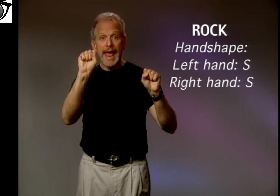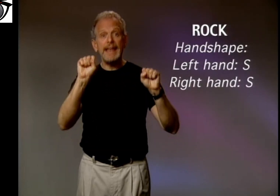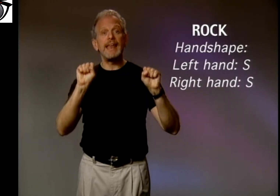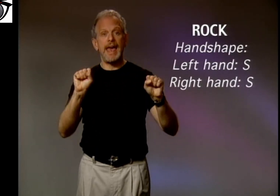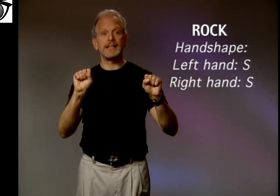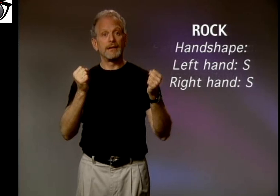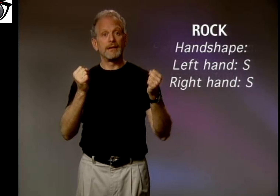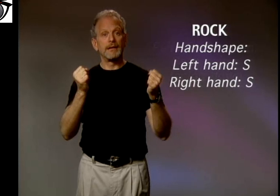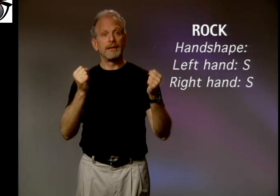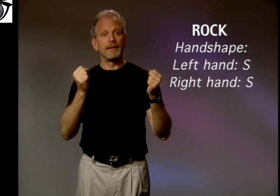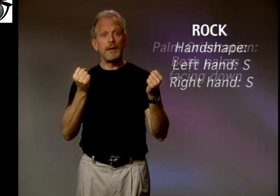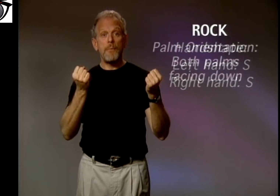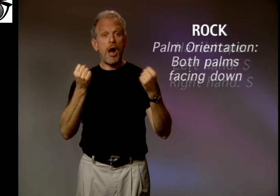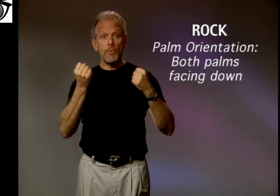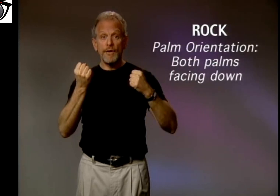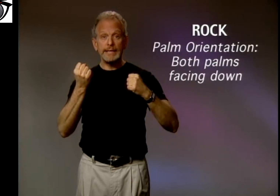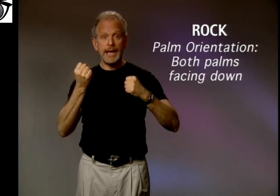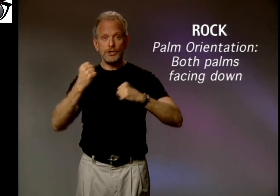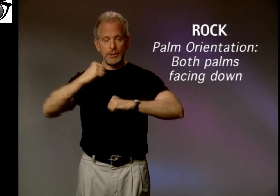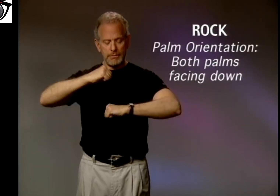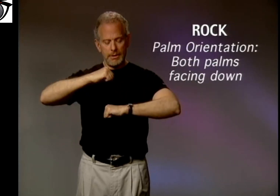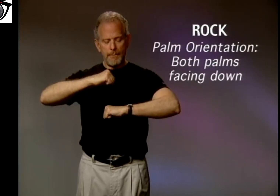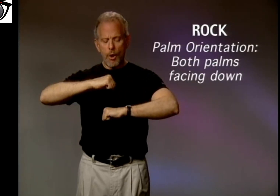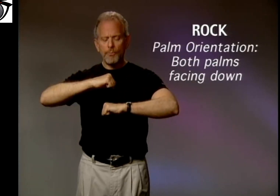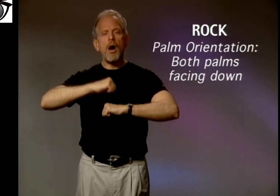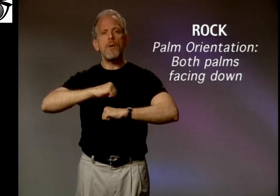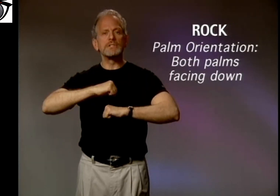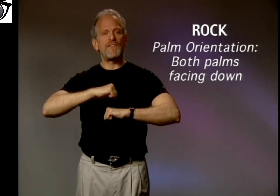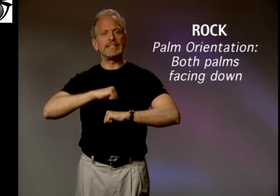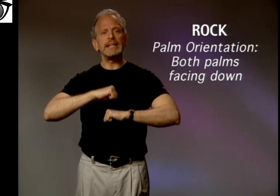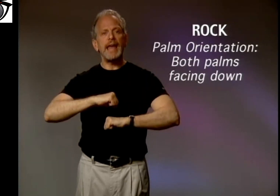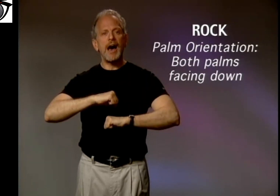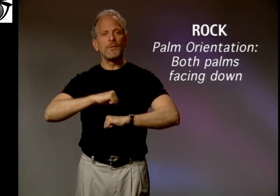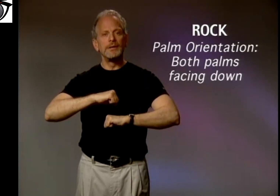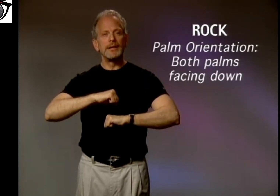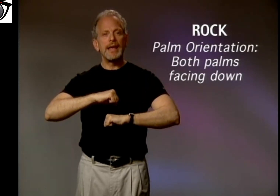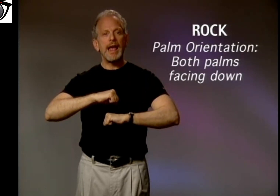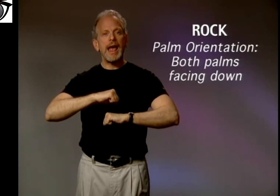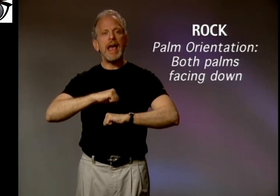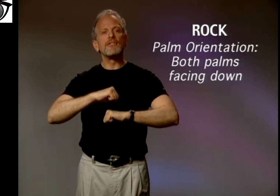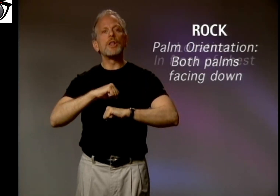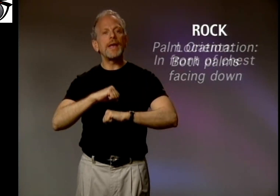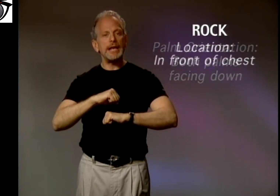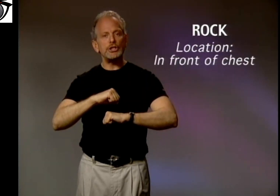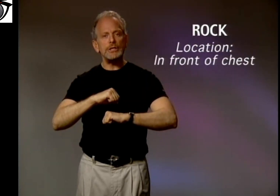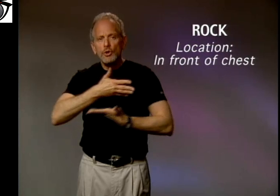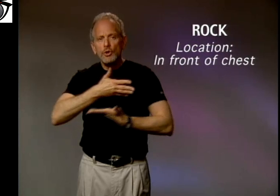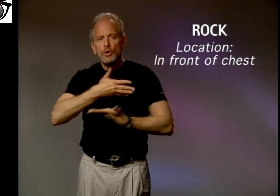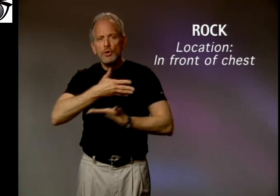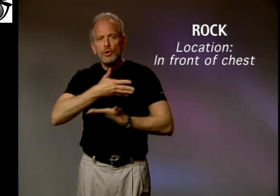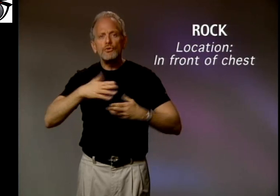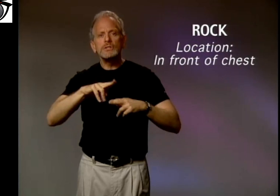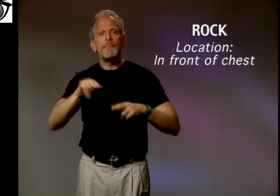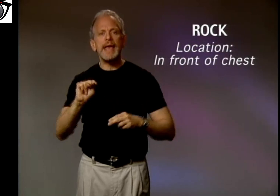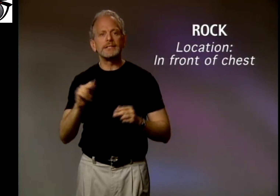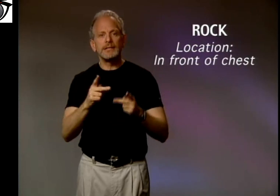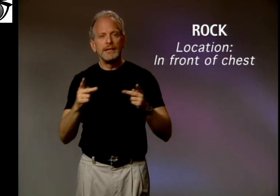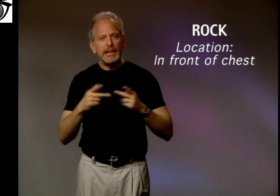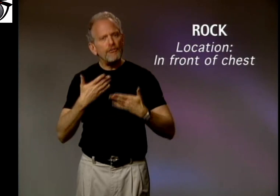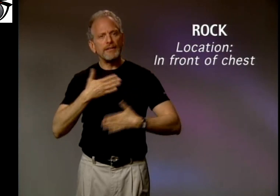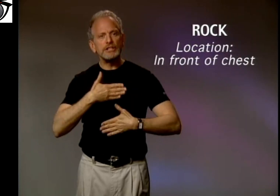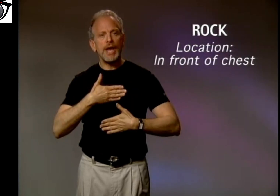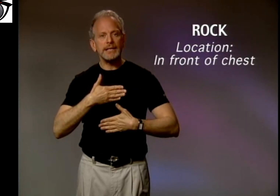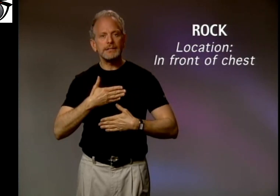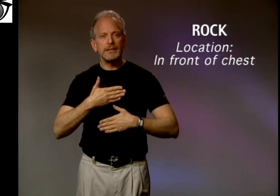the right hand, S. Palm orientation, both palms facing down, and the location in neutral